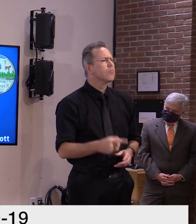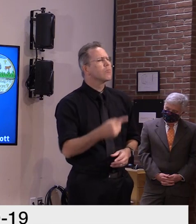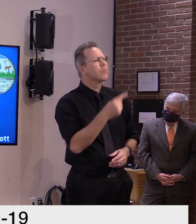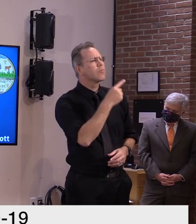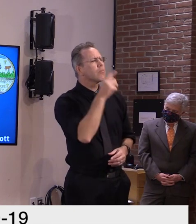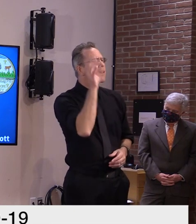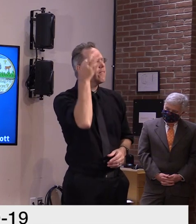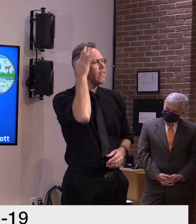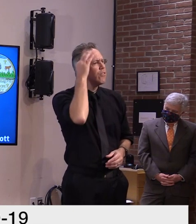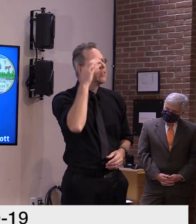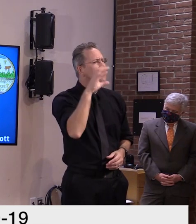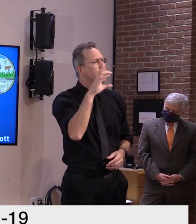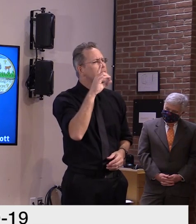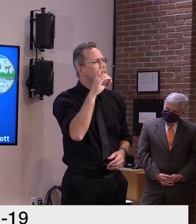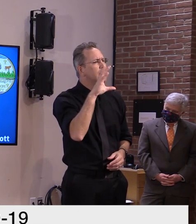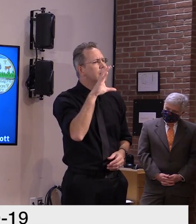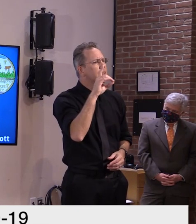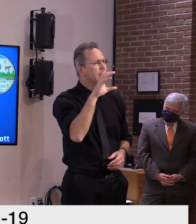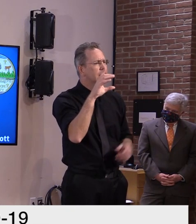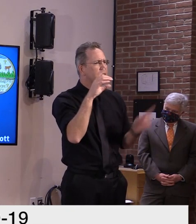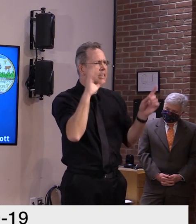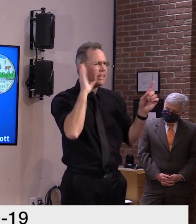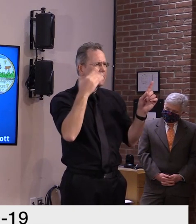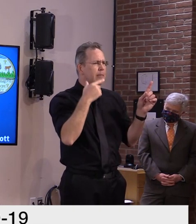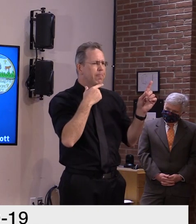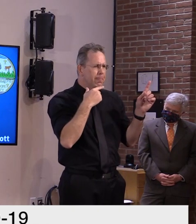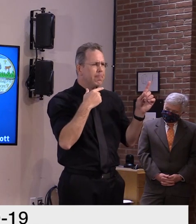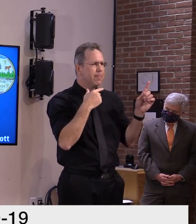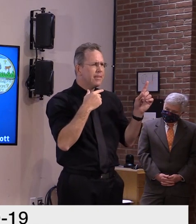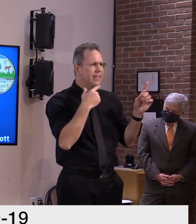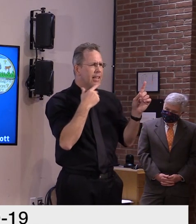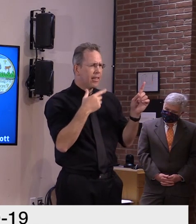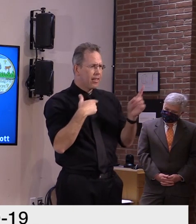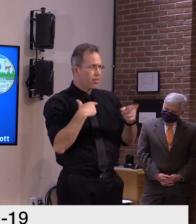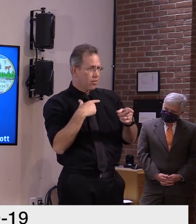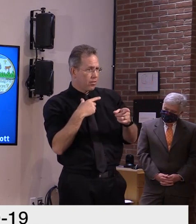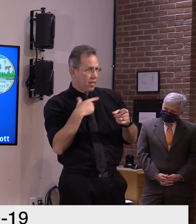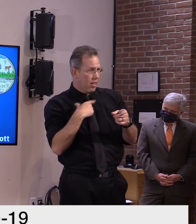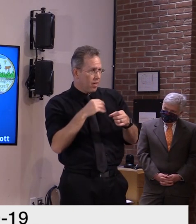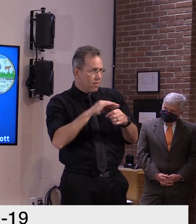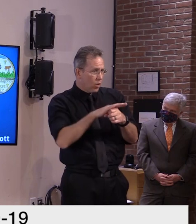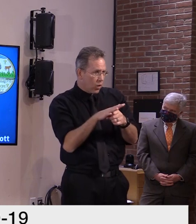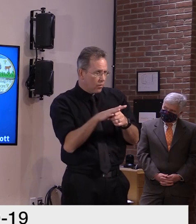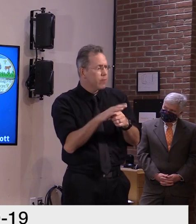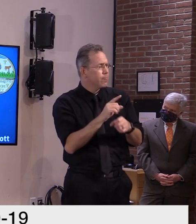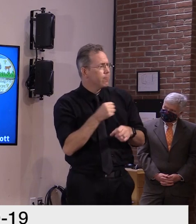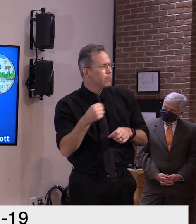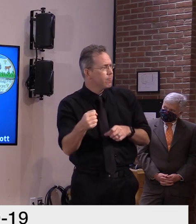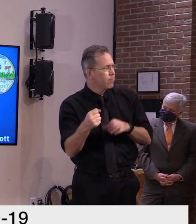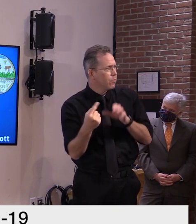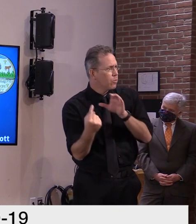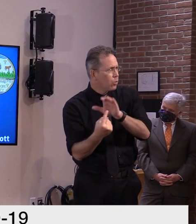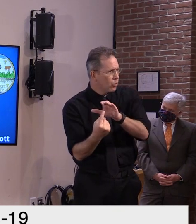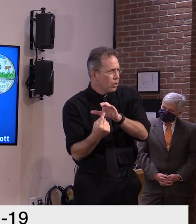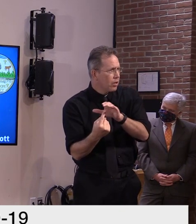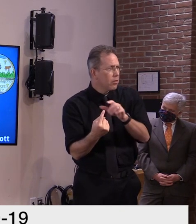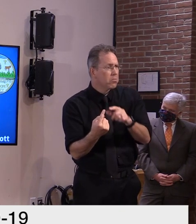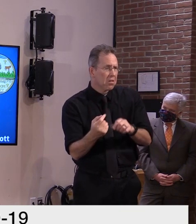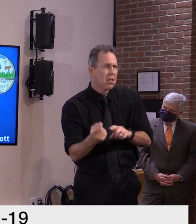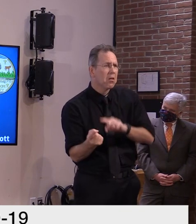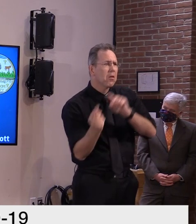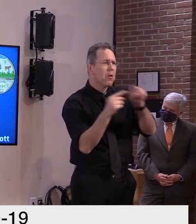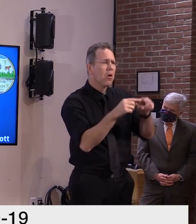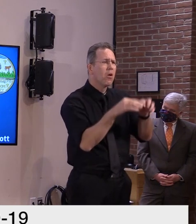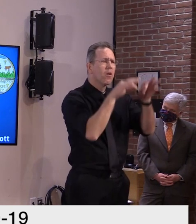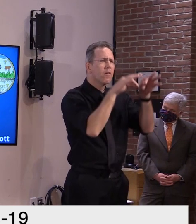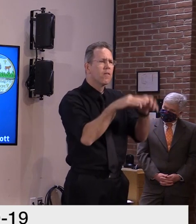or even people who are quarantined with the virus should still be able to go out and vote in person. I was wondering if Dr. Levine,